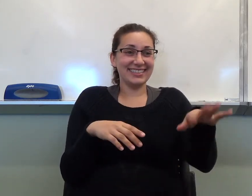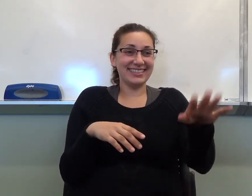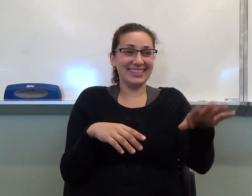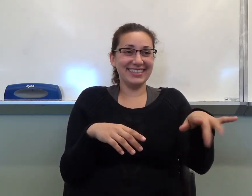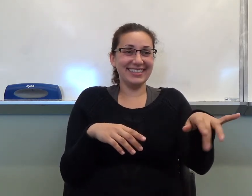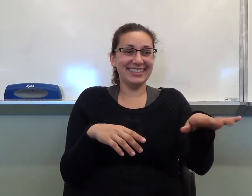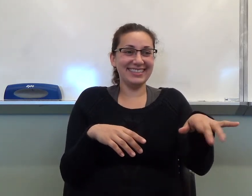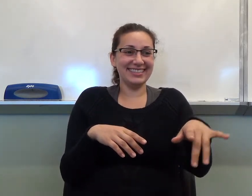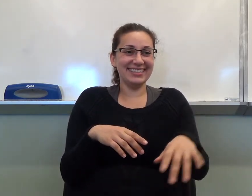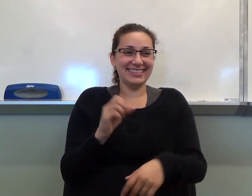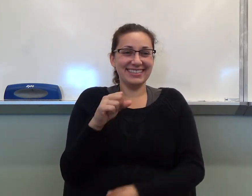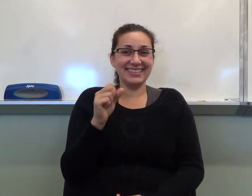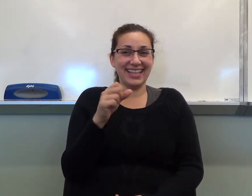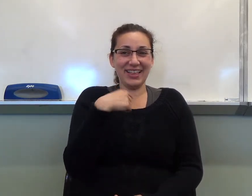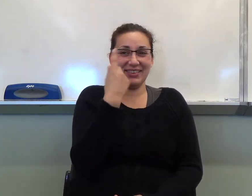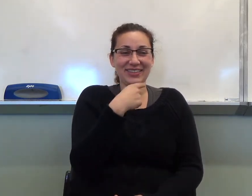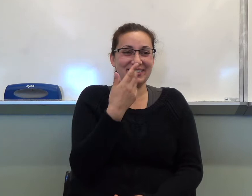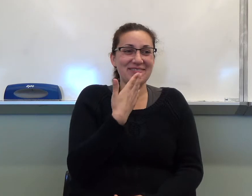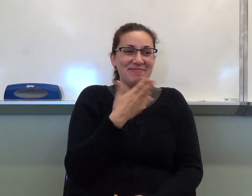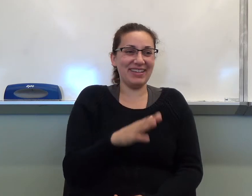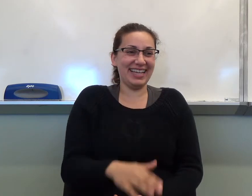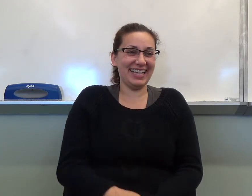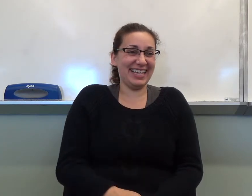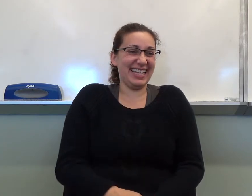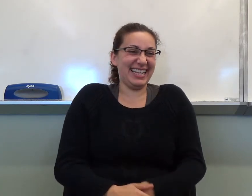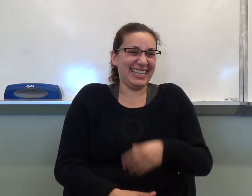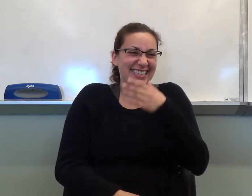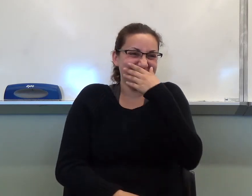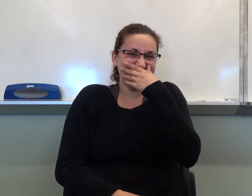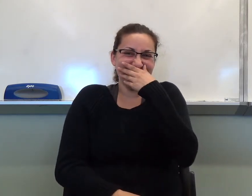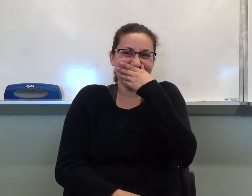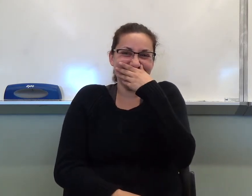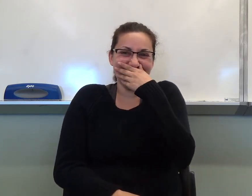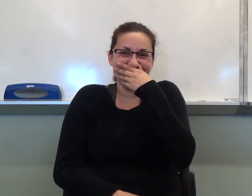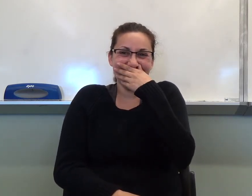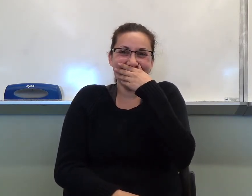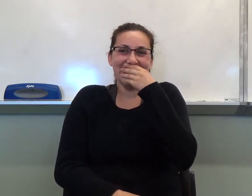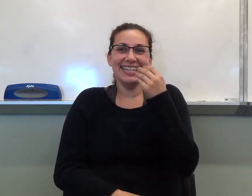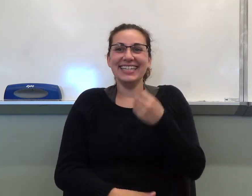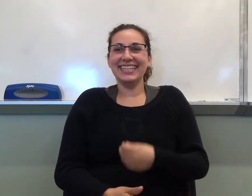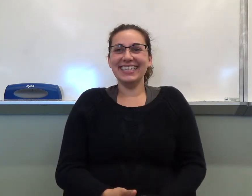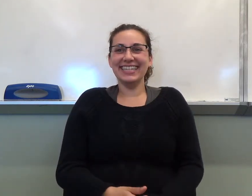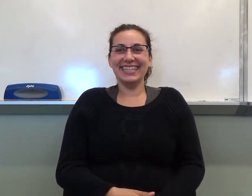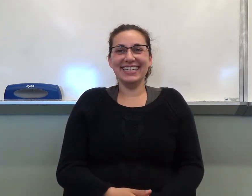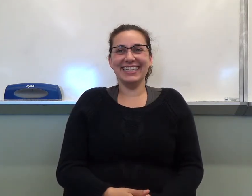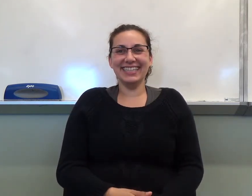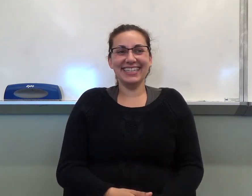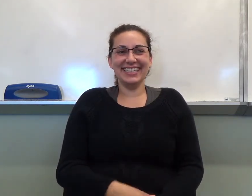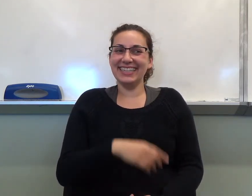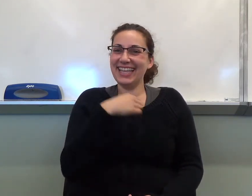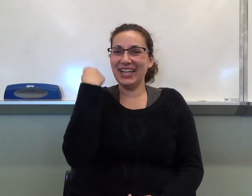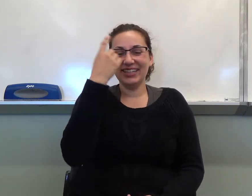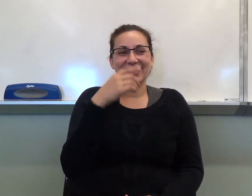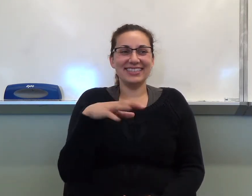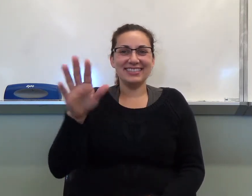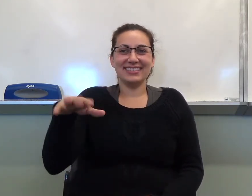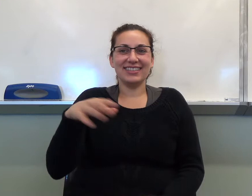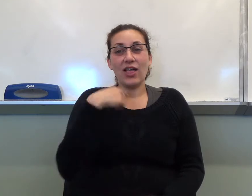yes. Oh, let's look at that. This is actually worth doing. On page 446,